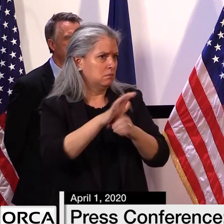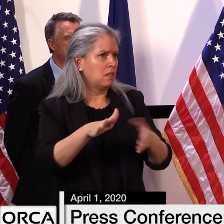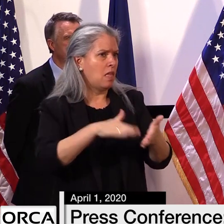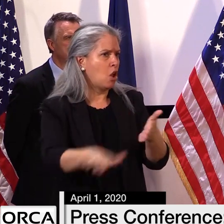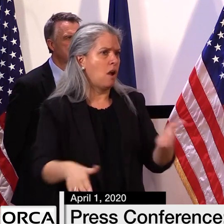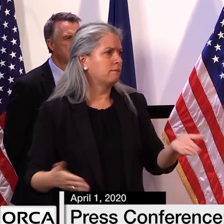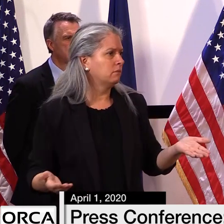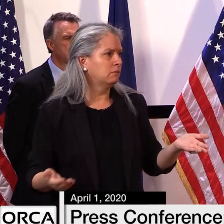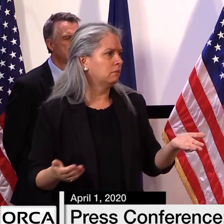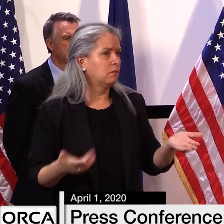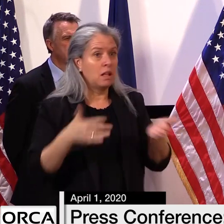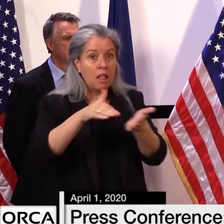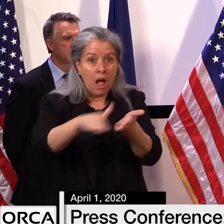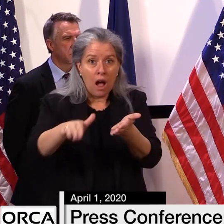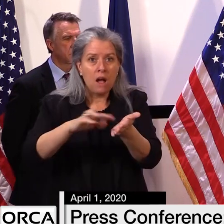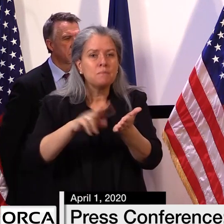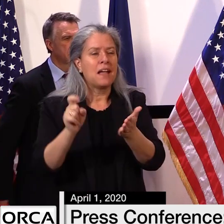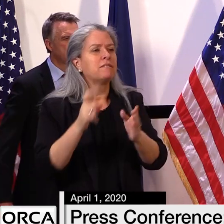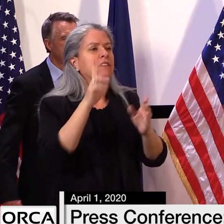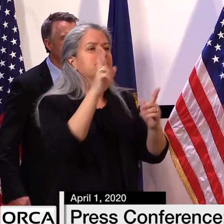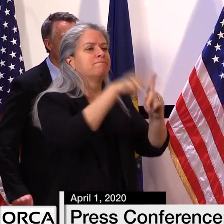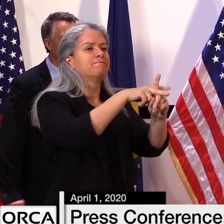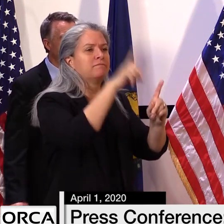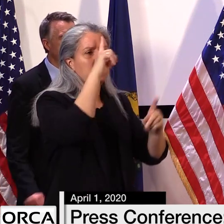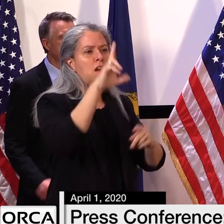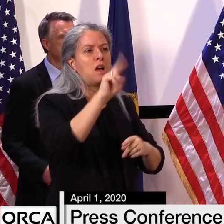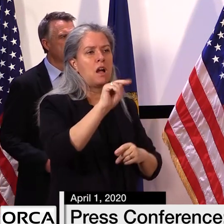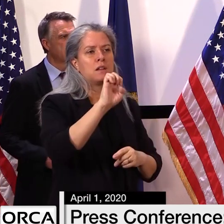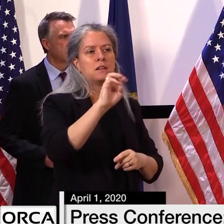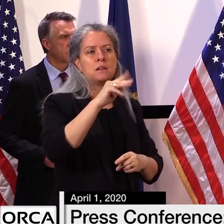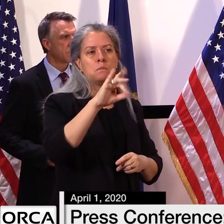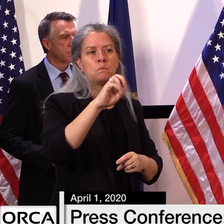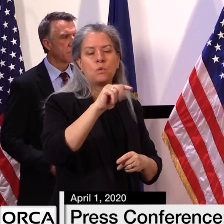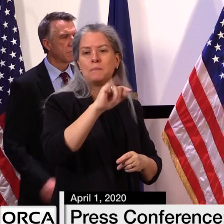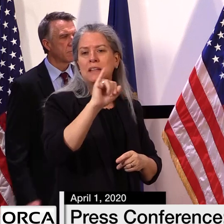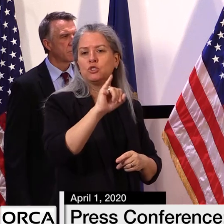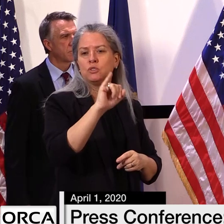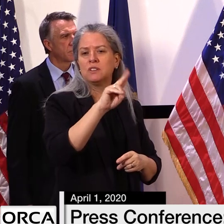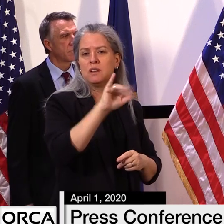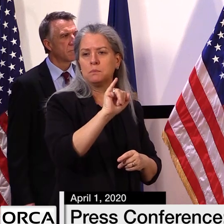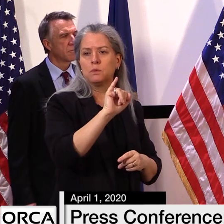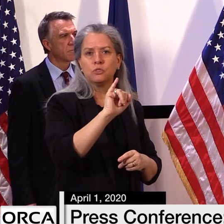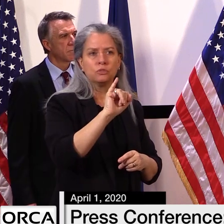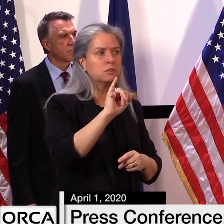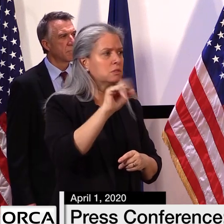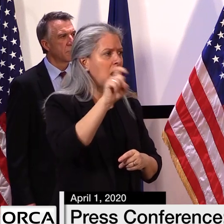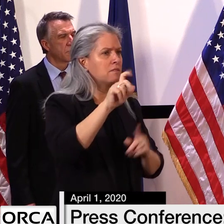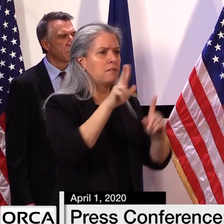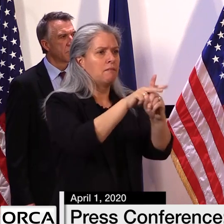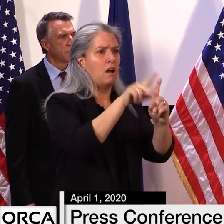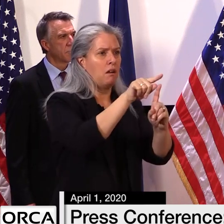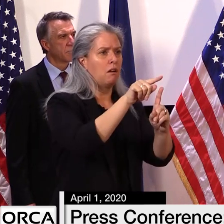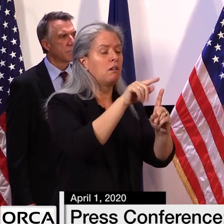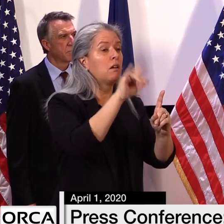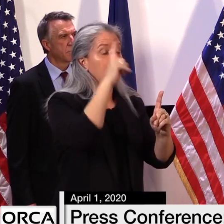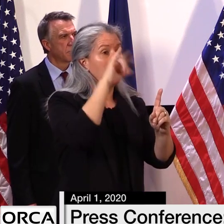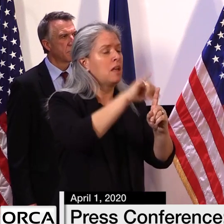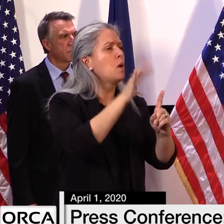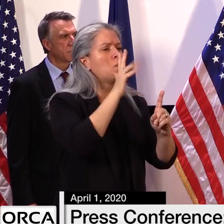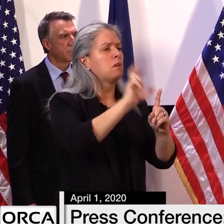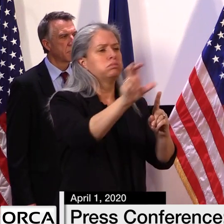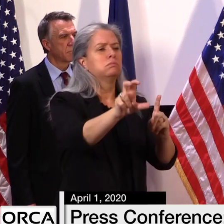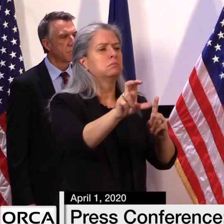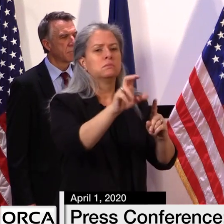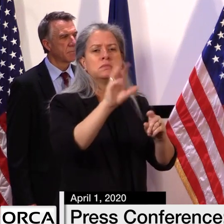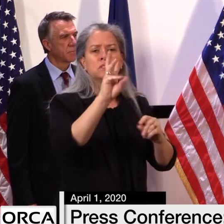on unemployment. And the bill provides, as Secretary Harrington said, $600 of